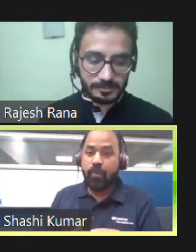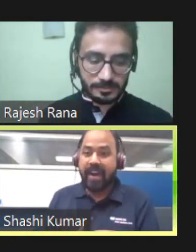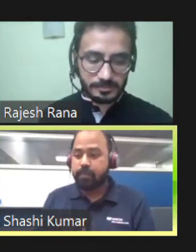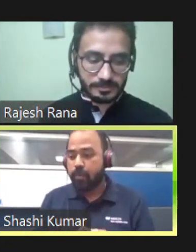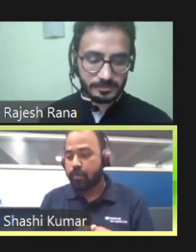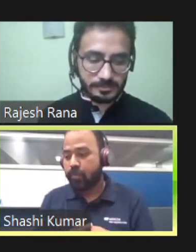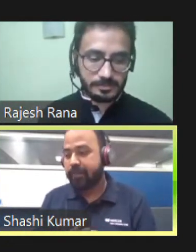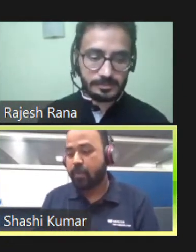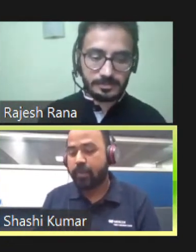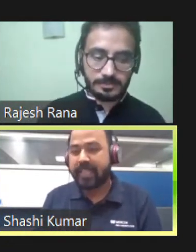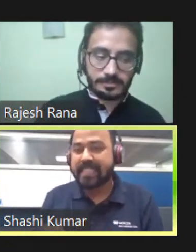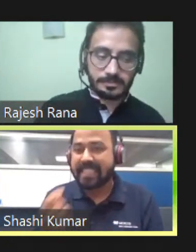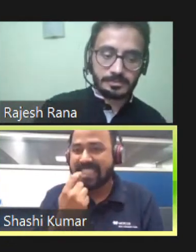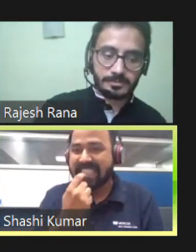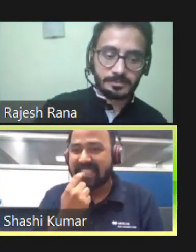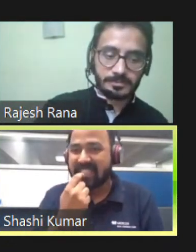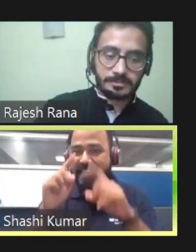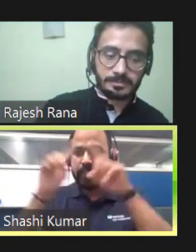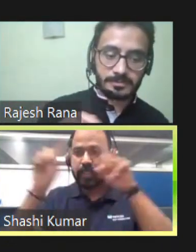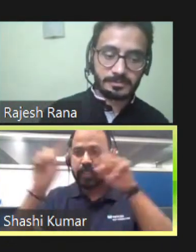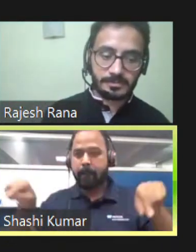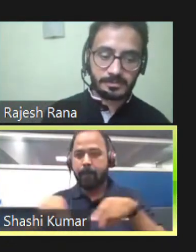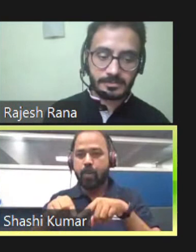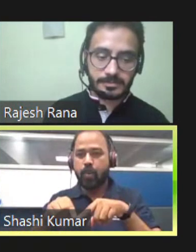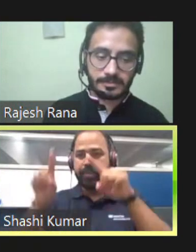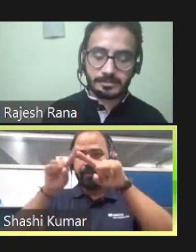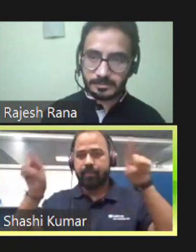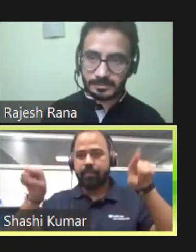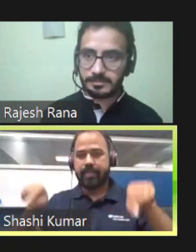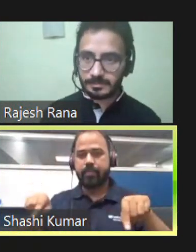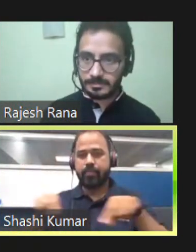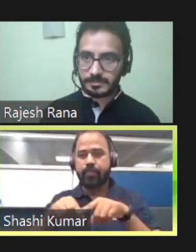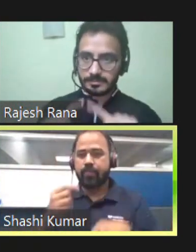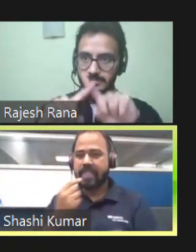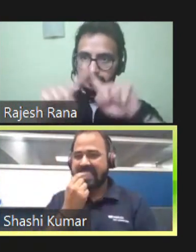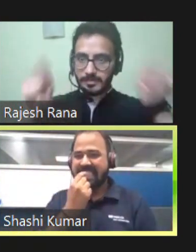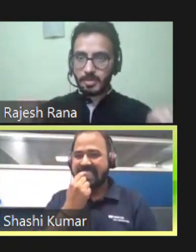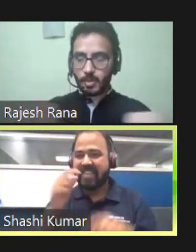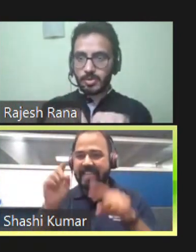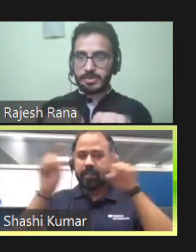So whiteboard. Whiteboard is whiteboard, right?